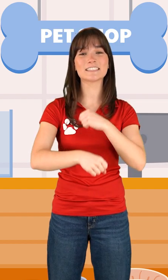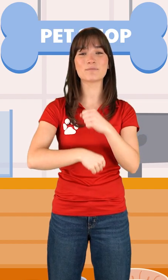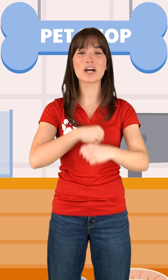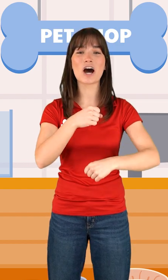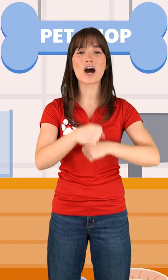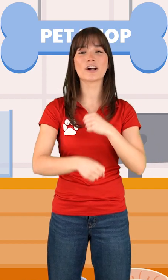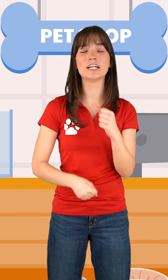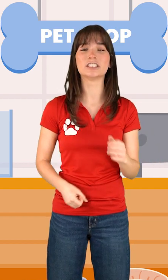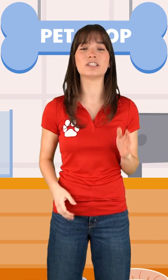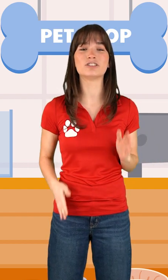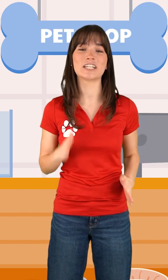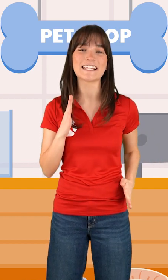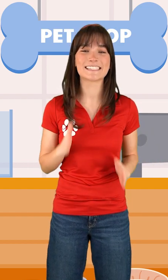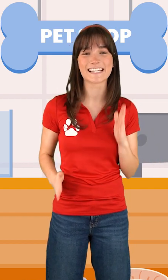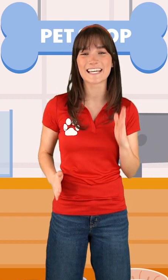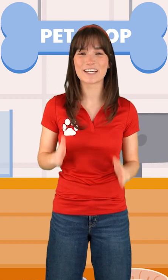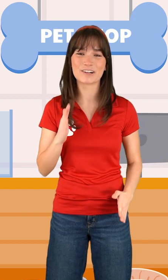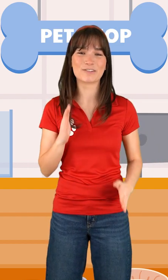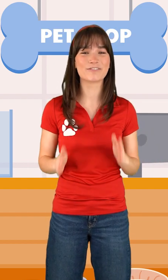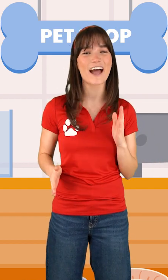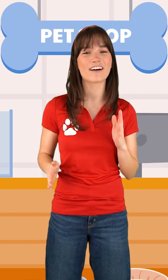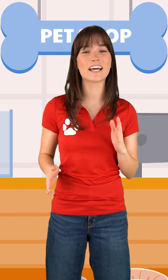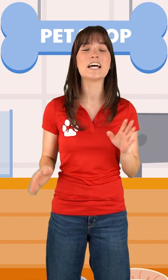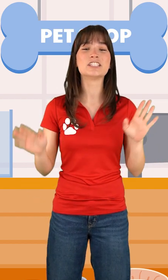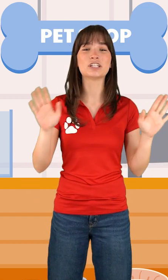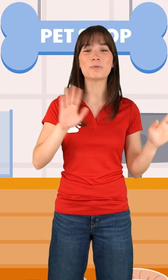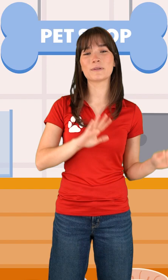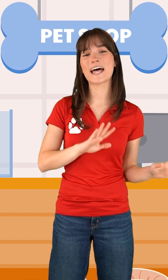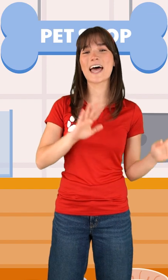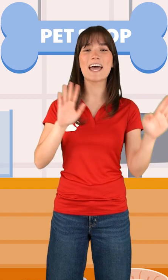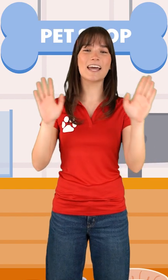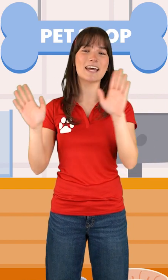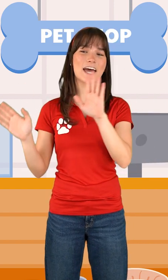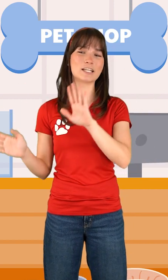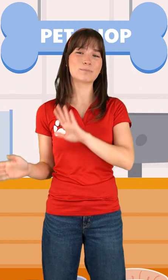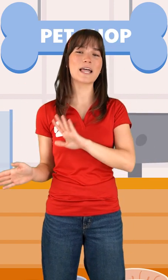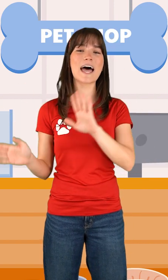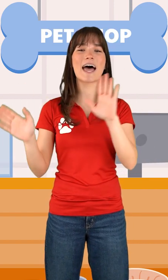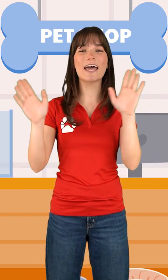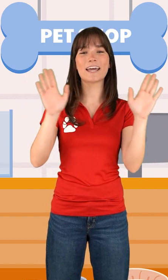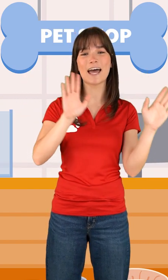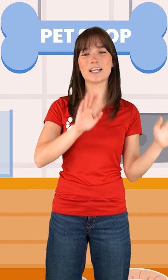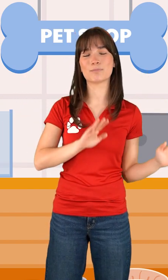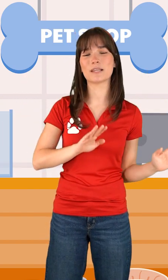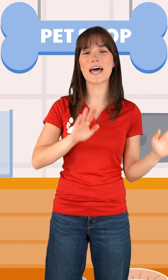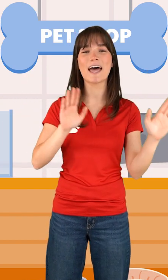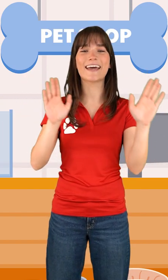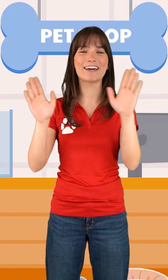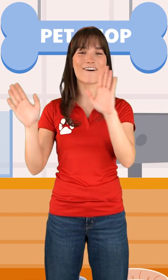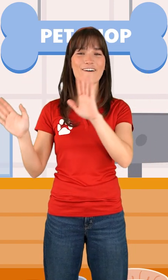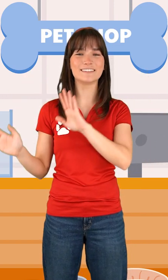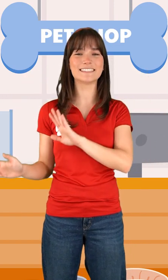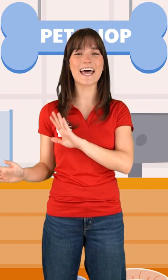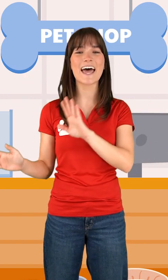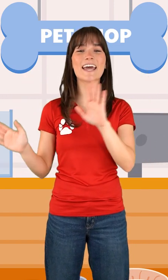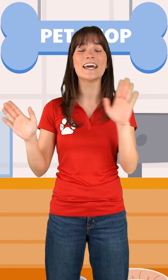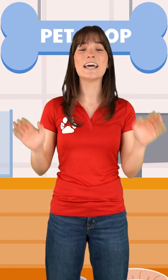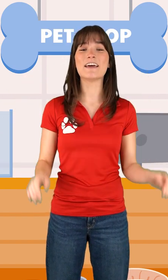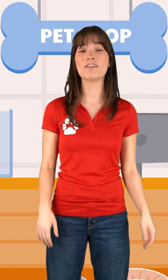some yarn, she'll chase it around. She'll play and play and play all day. If you